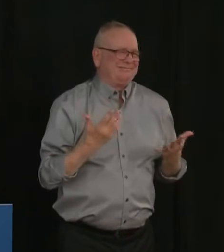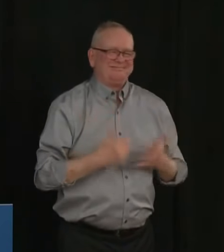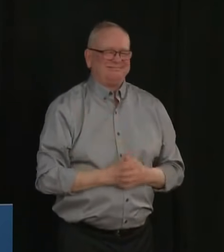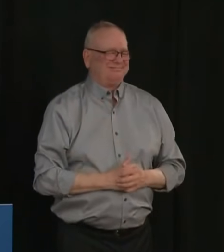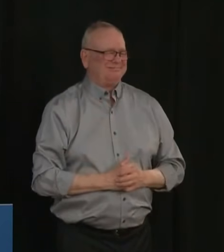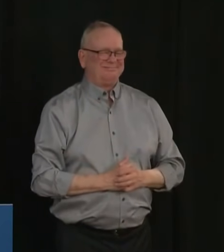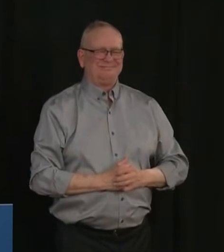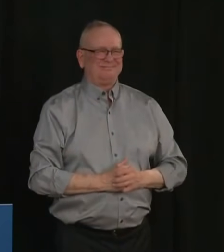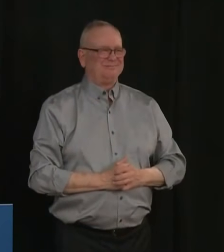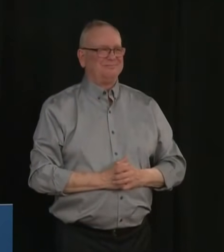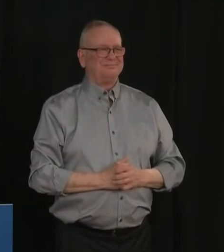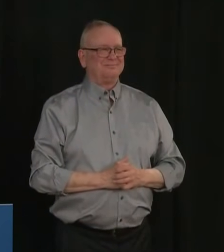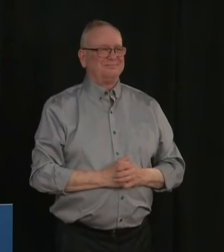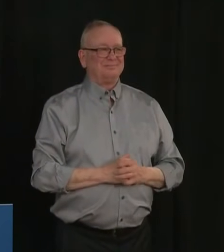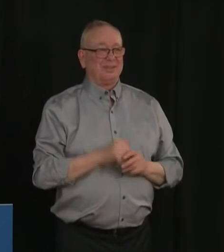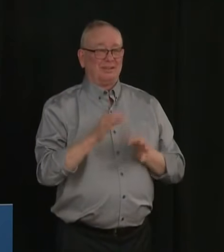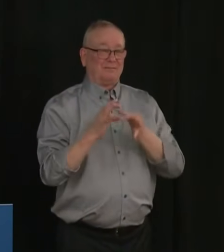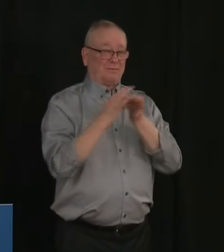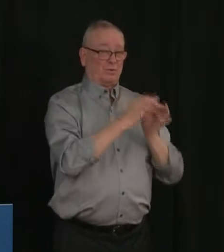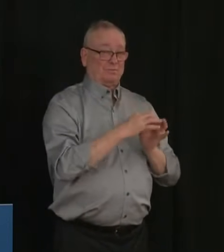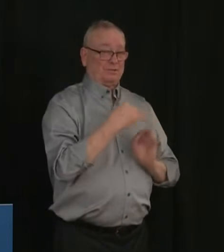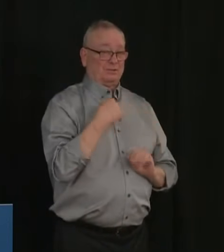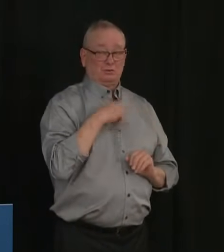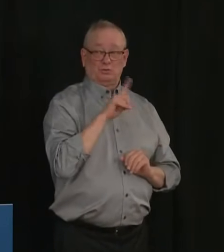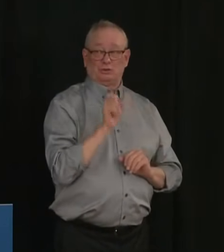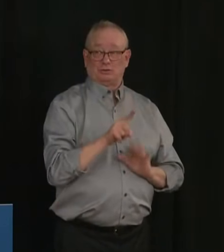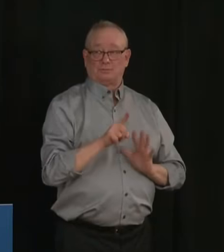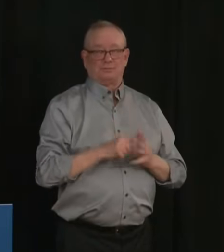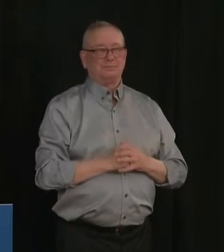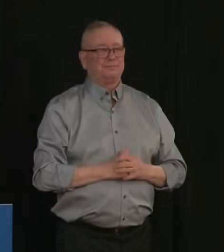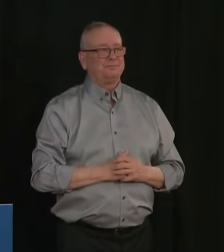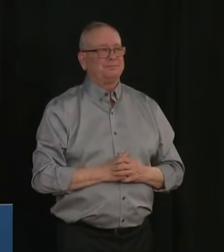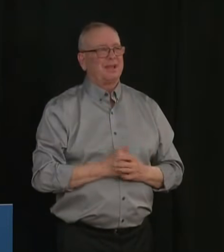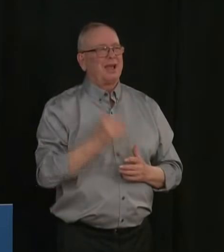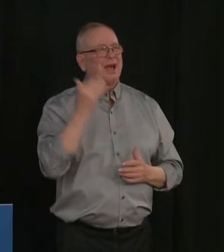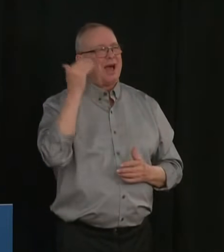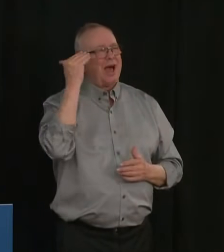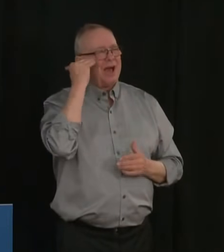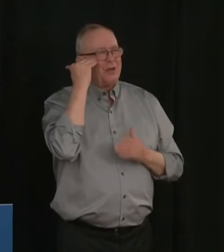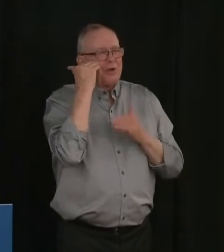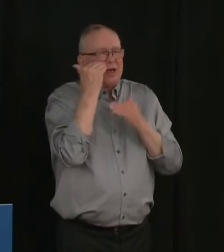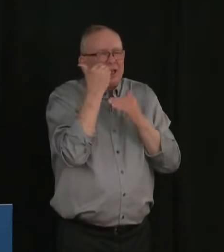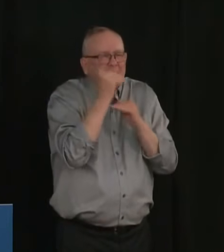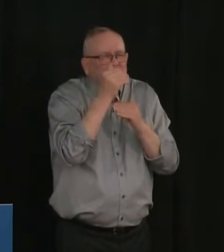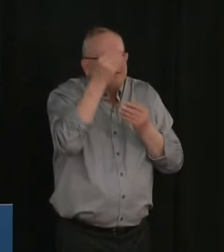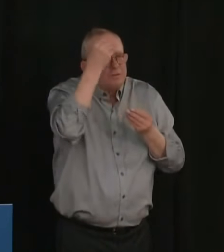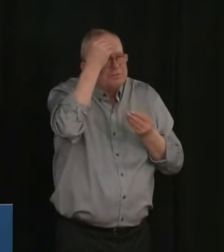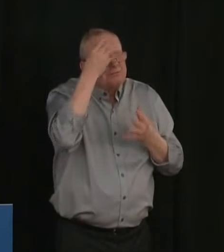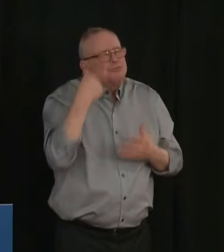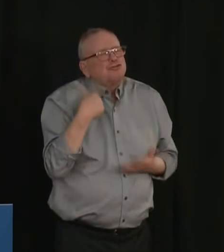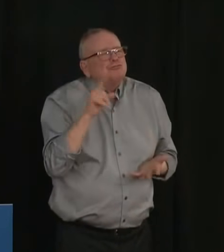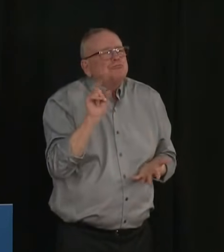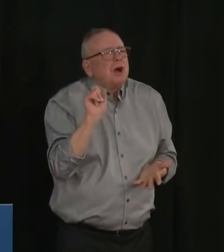you. And even though right now we have limited data, do you have a sense of what the uptake is?